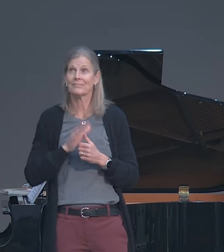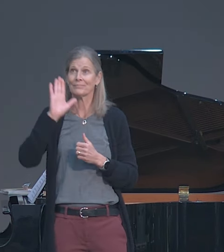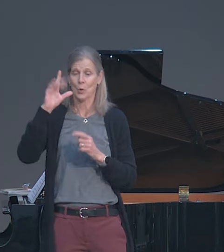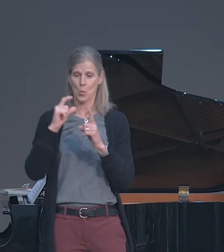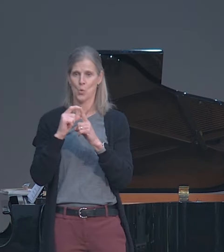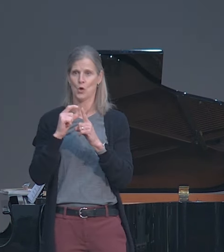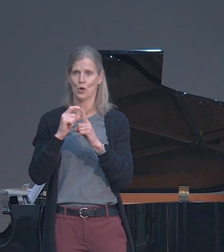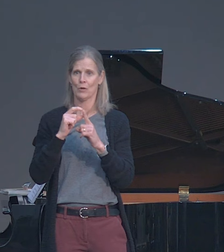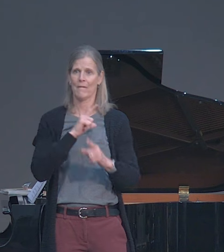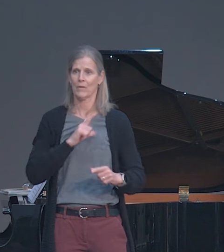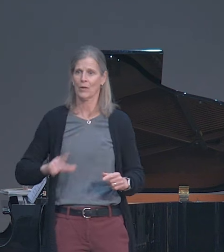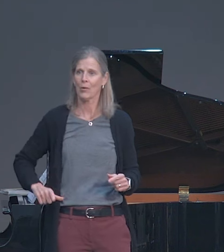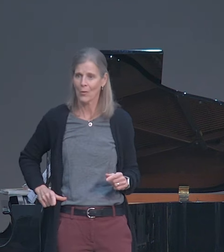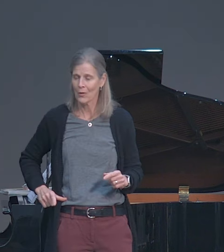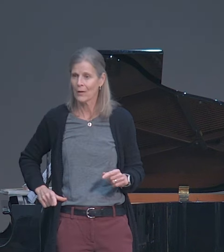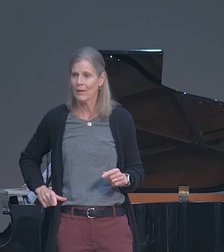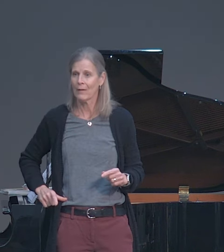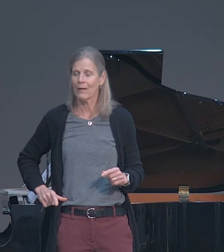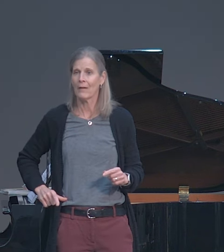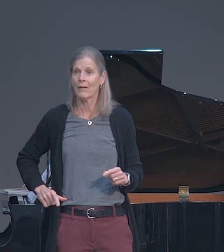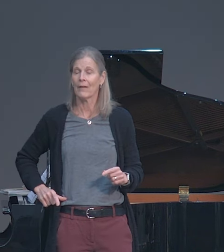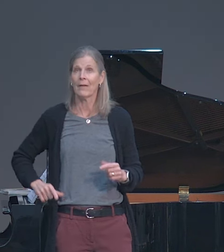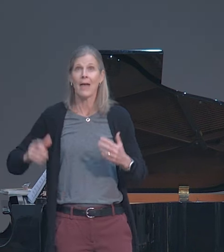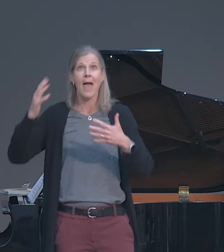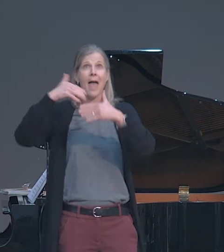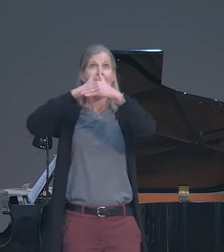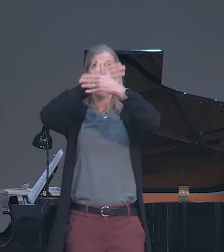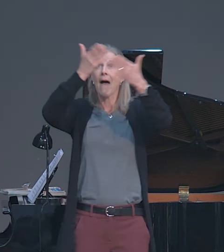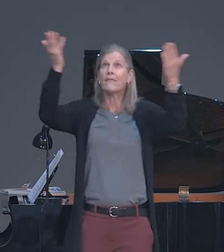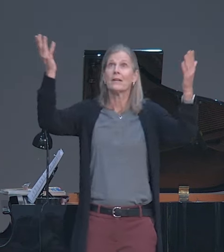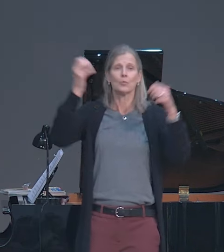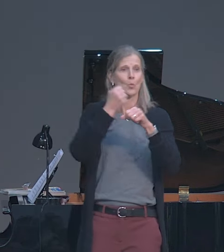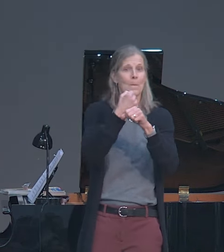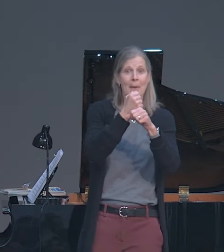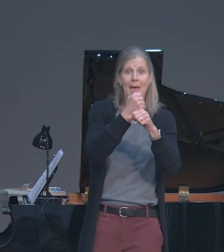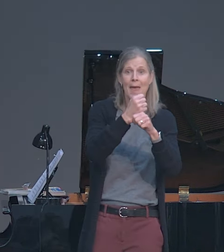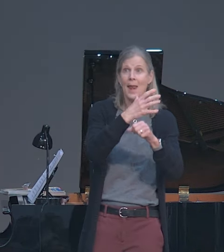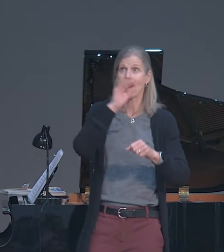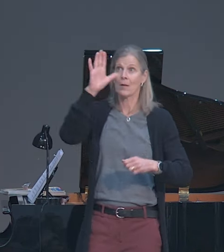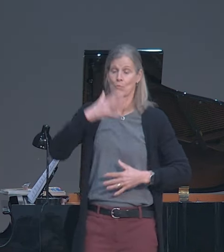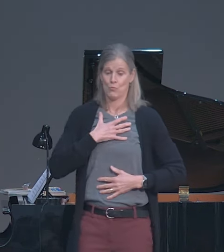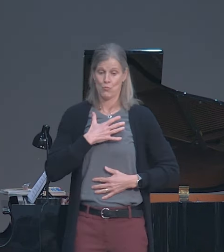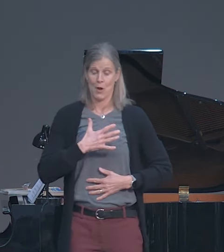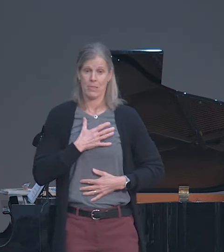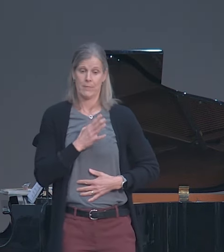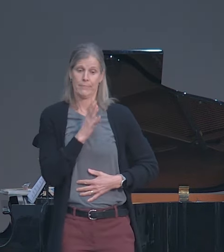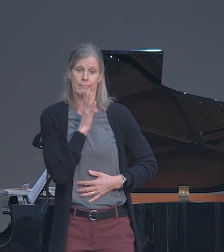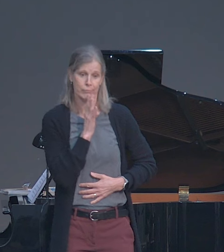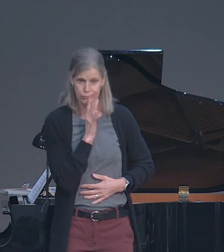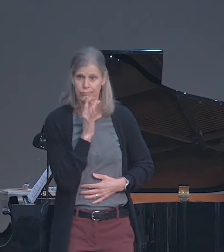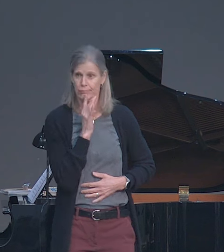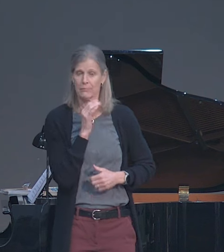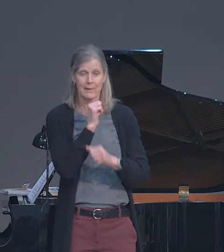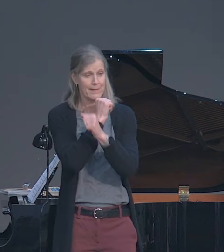of the Lord, the heavens were made, and by the breath of his mouth, all their host.